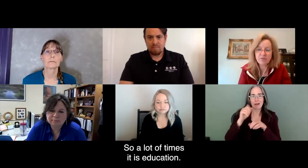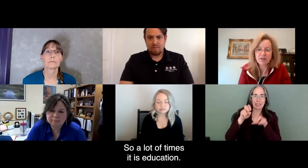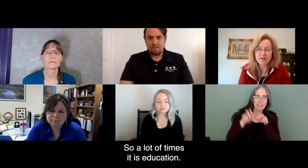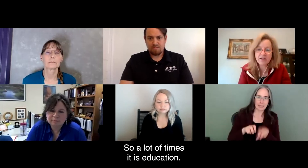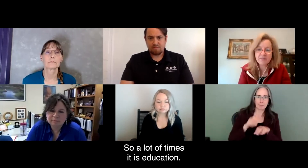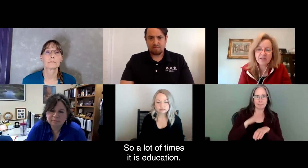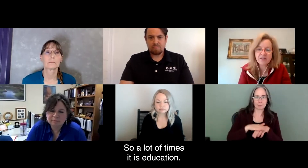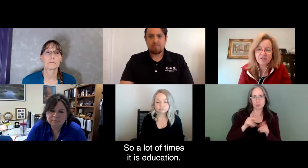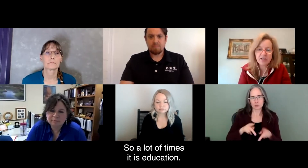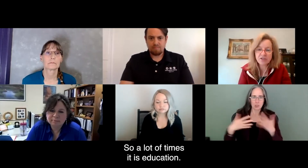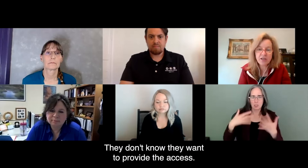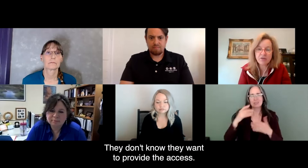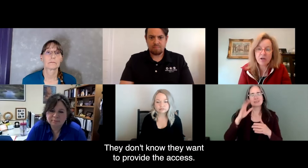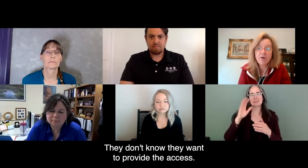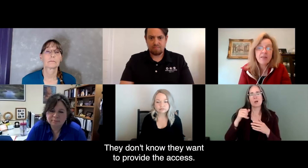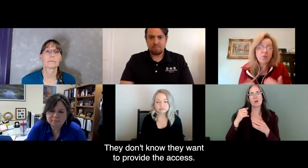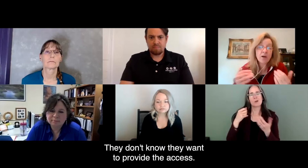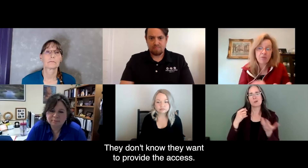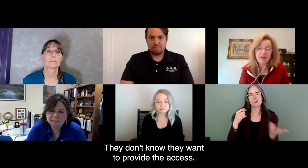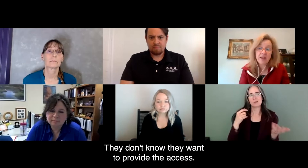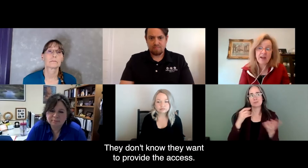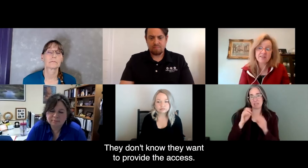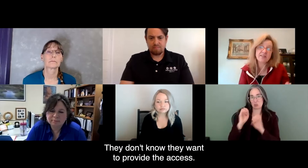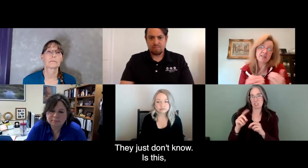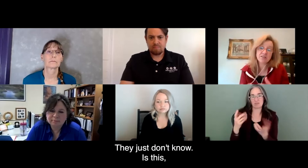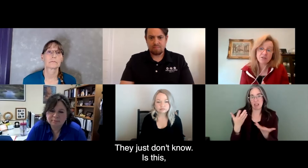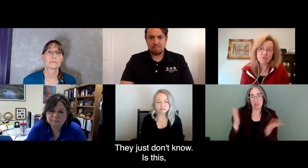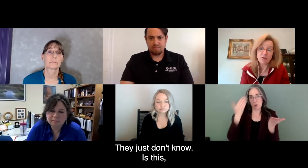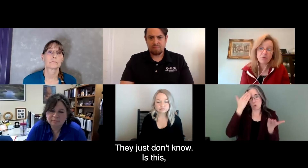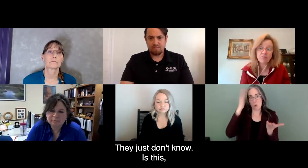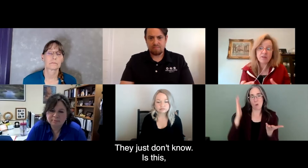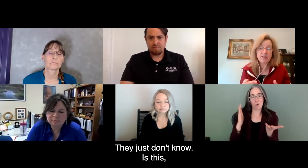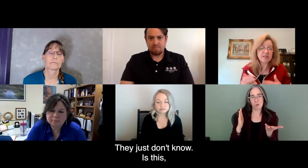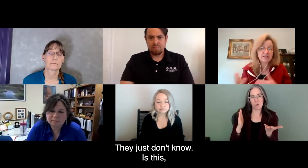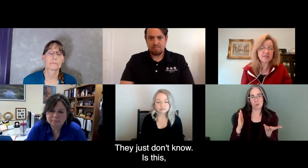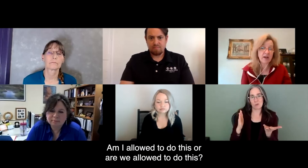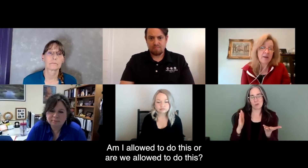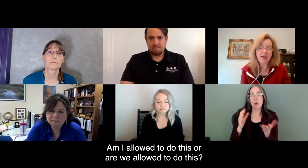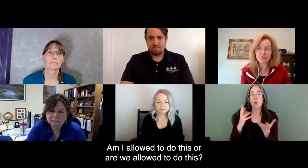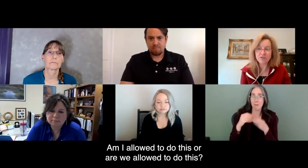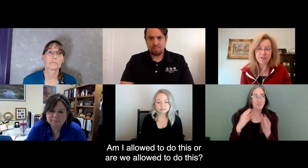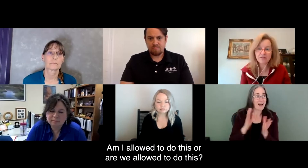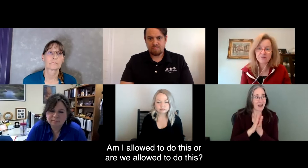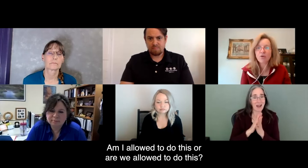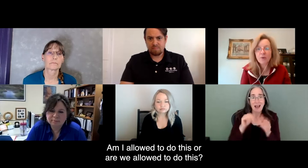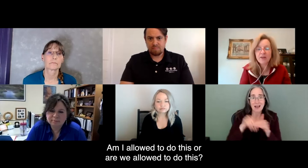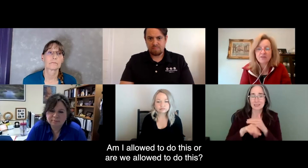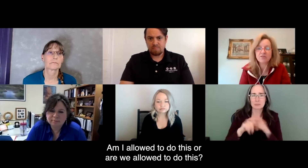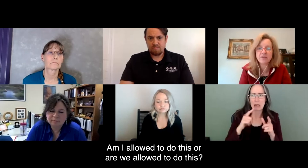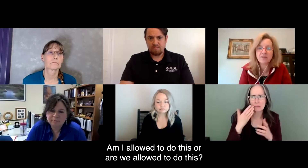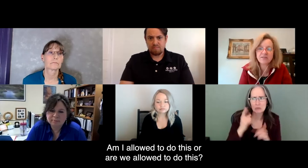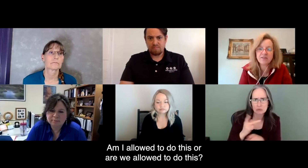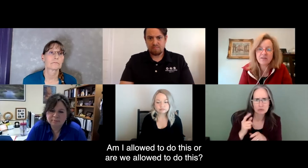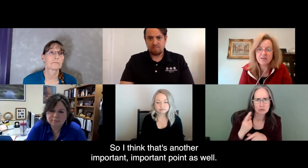So a lot of times it is education. They don't know. They want to provide the access. They just don't know, am I allowed to do this? Or are we allowed